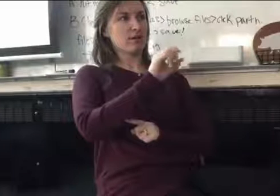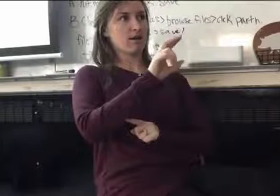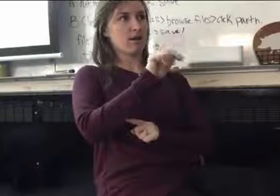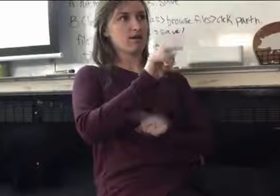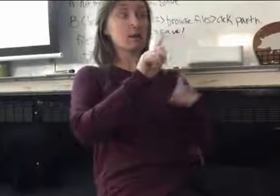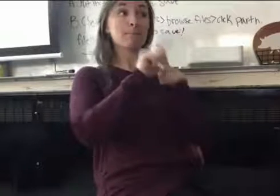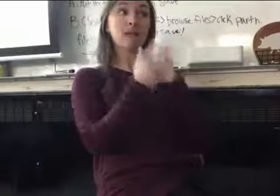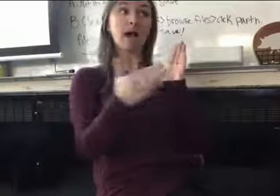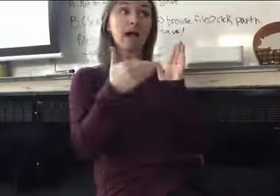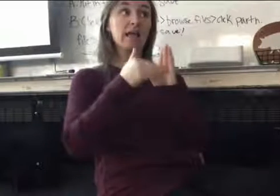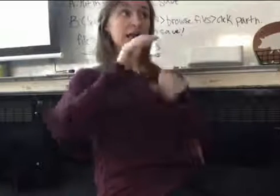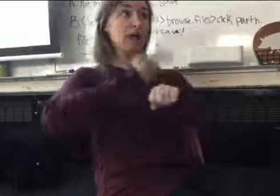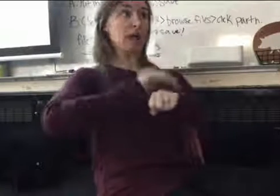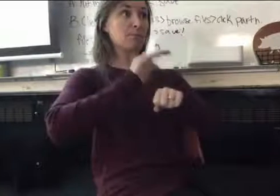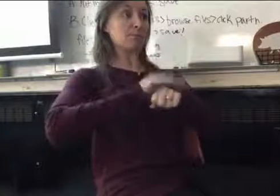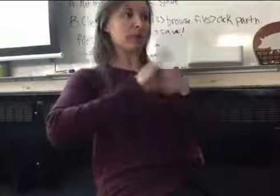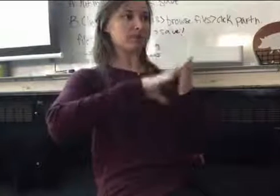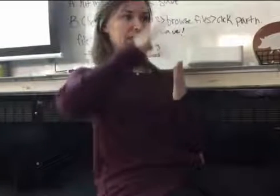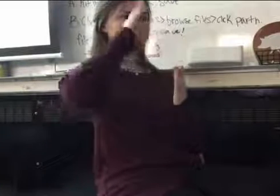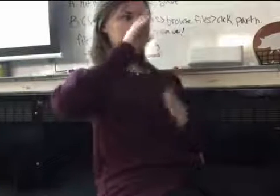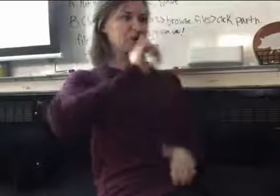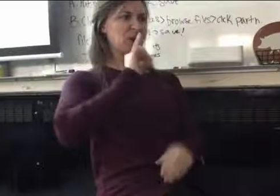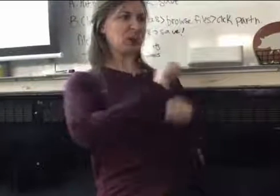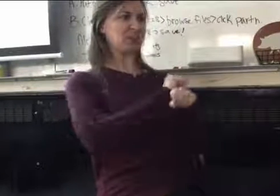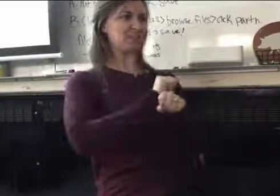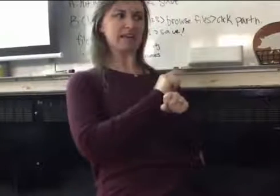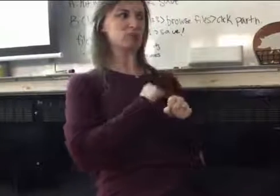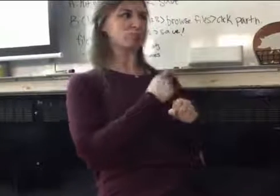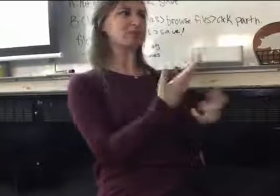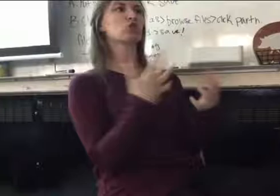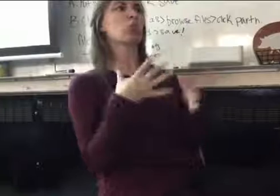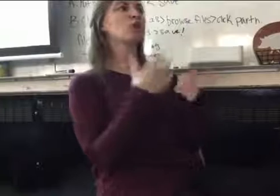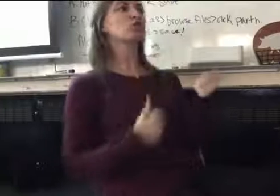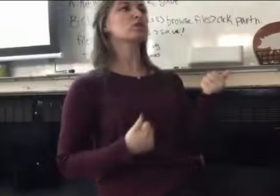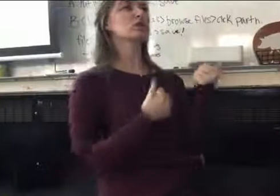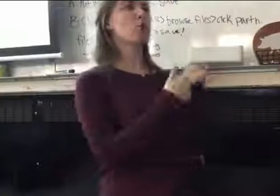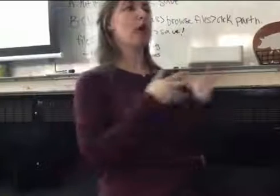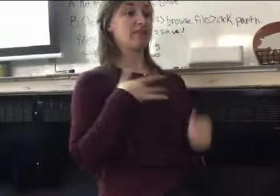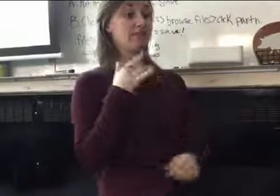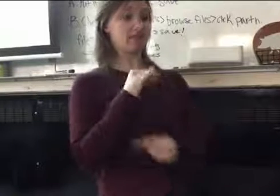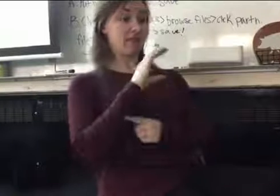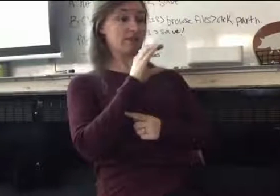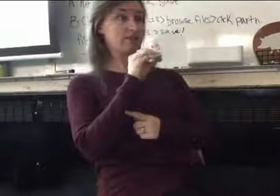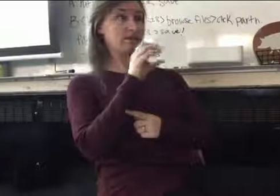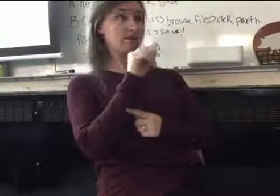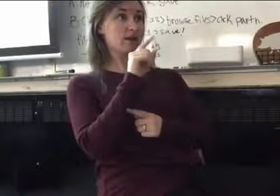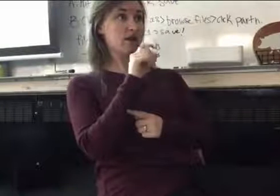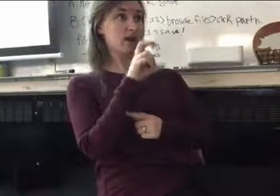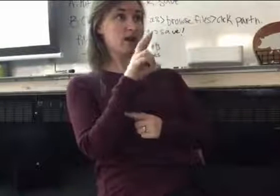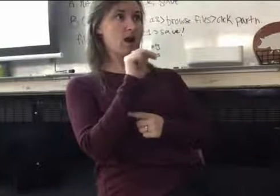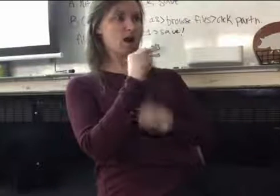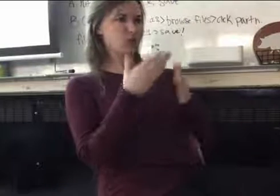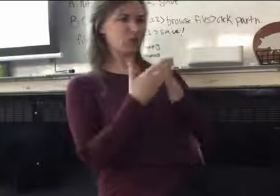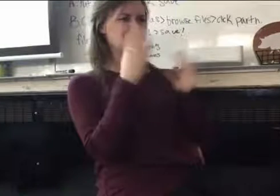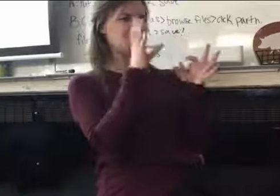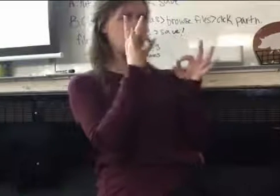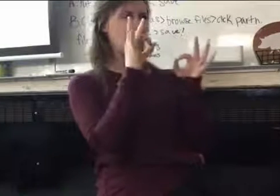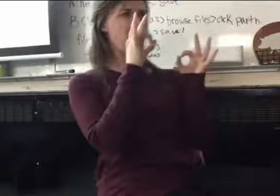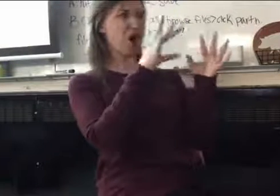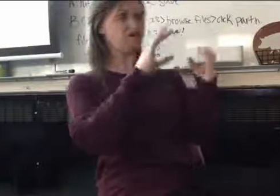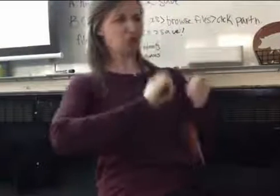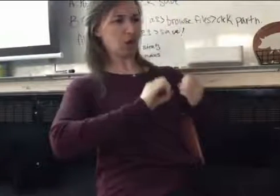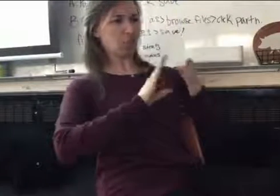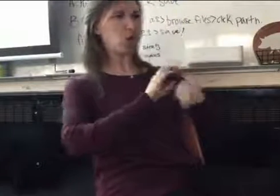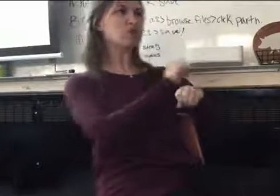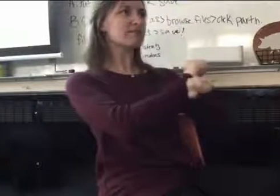want to support that southern cause. Part of the reason is because they felt like the cotton they were using was being sponsored through awful techniques